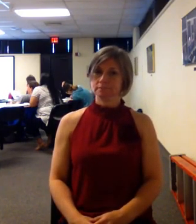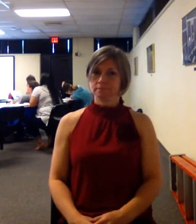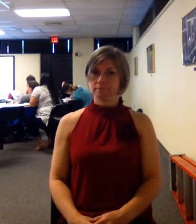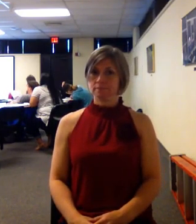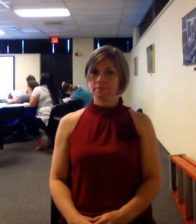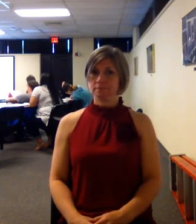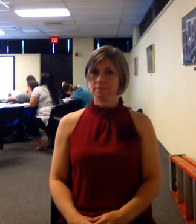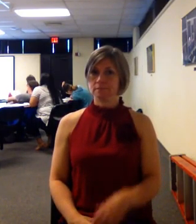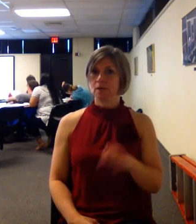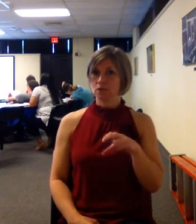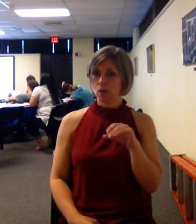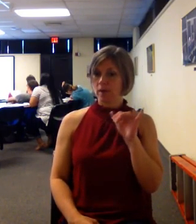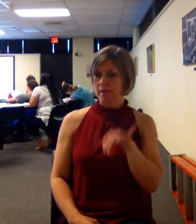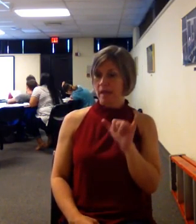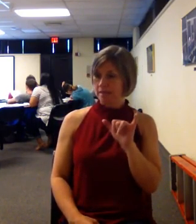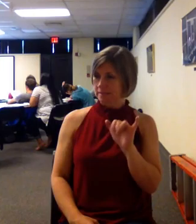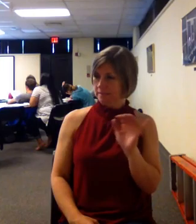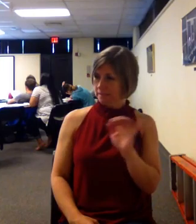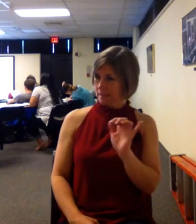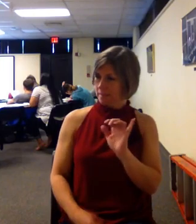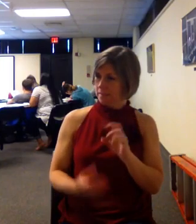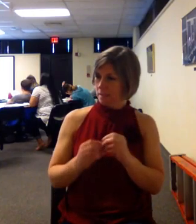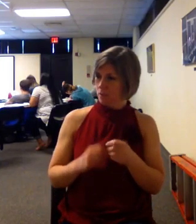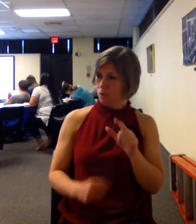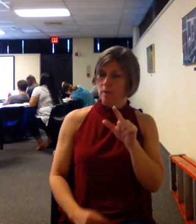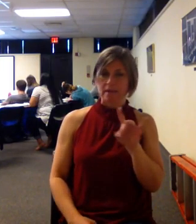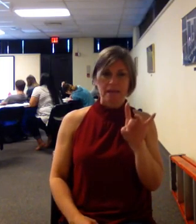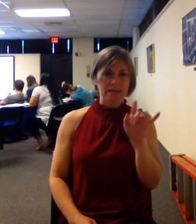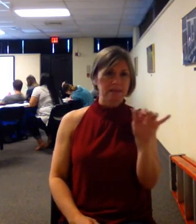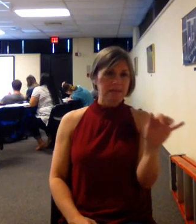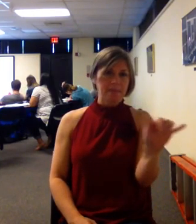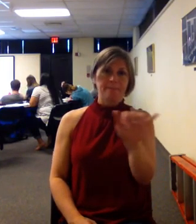So then there's one on number 28 that's just exactly like that.